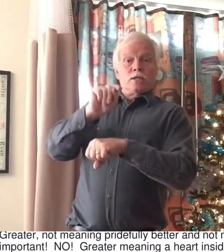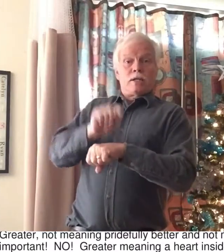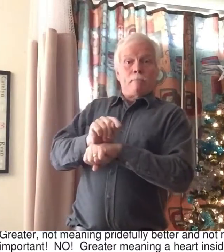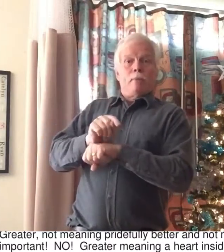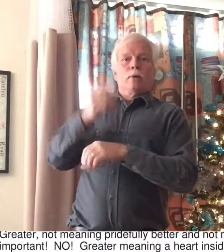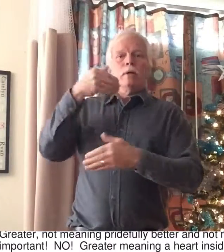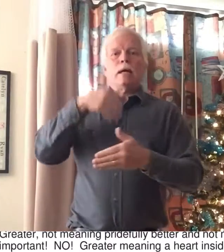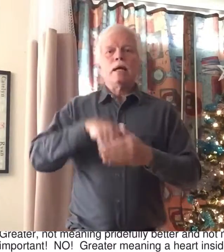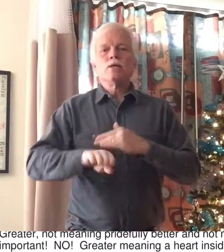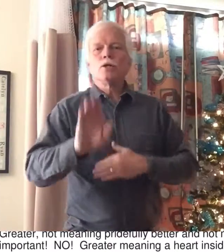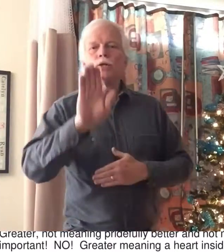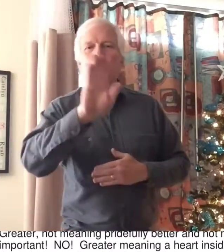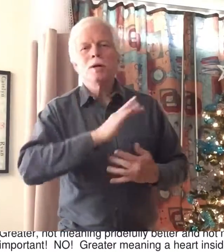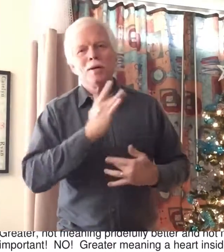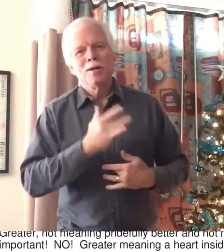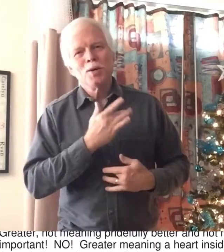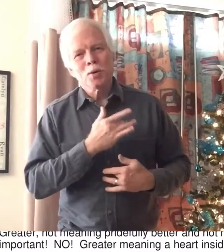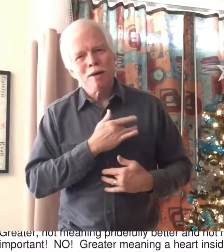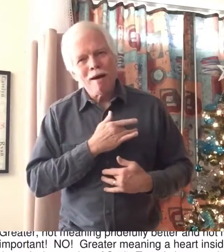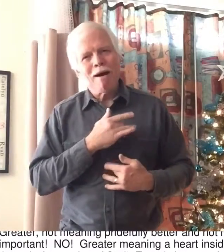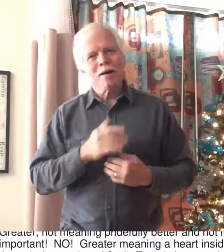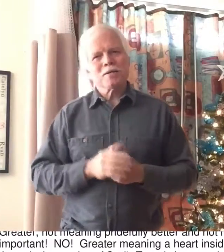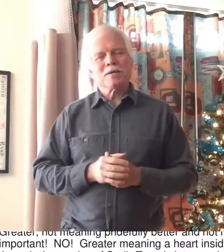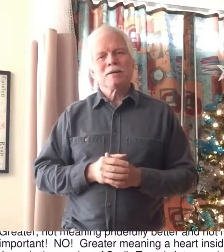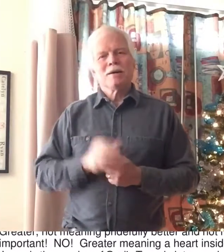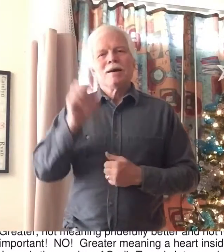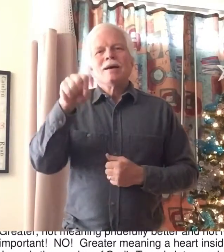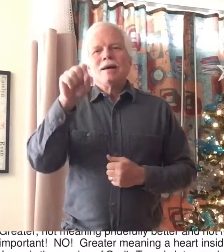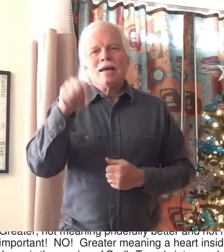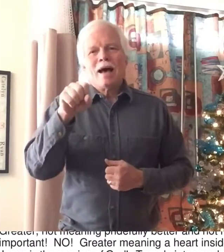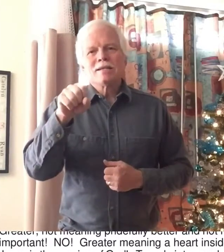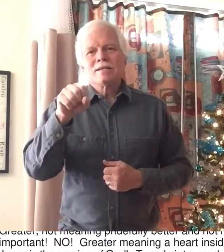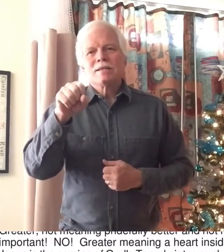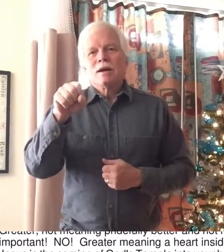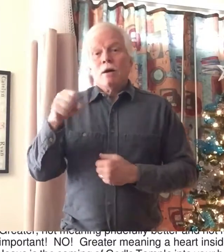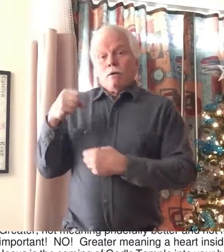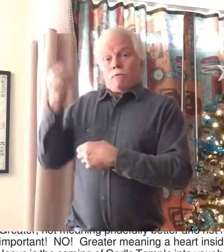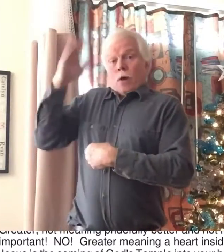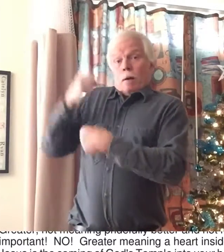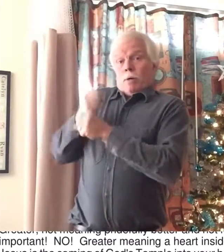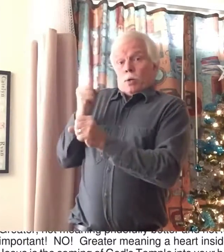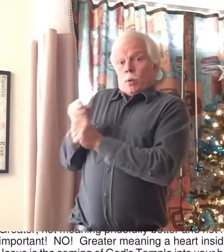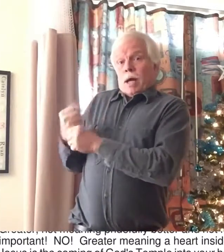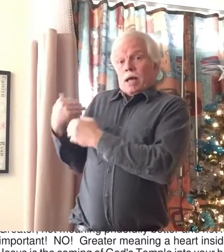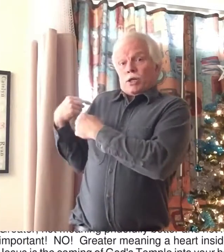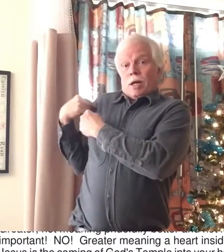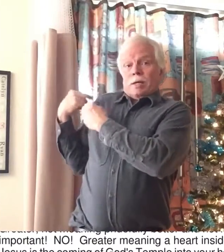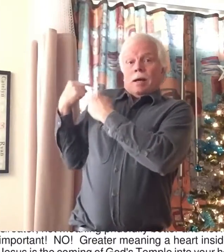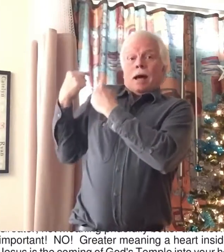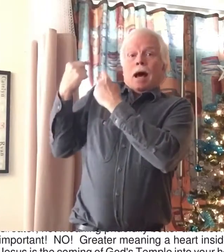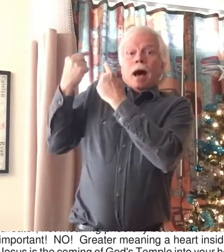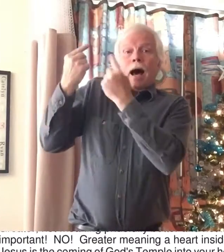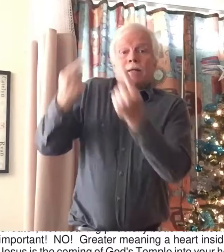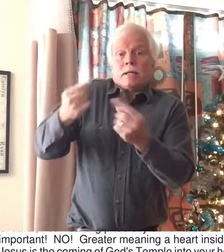Matthew chapter 11, verse 11. So, are you greater compared